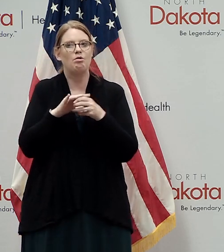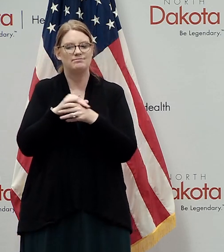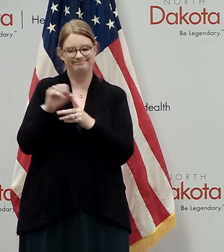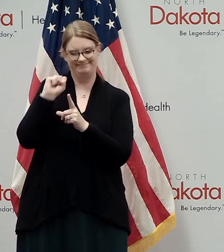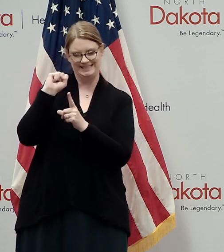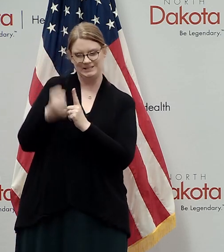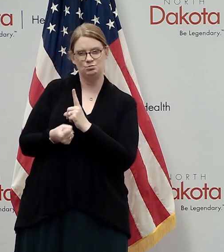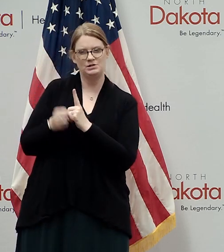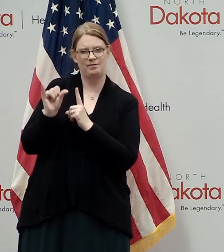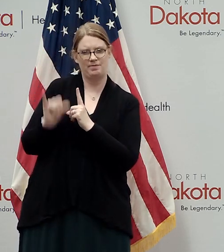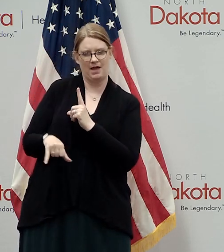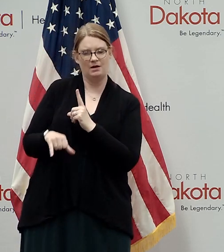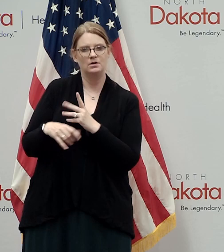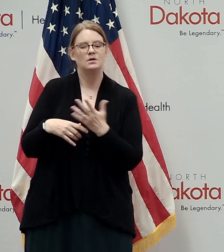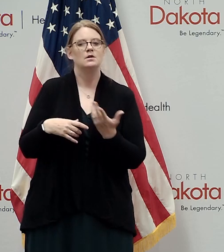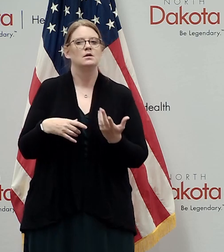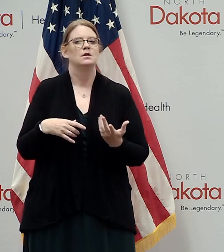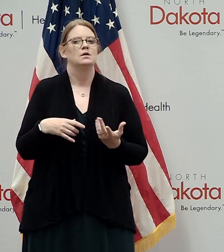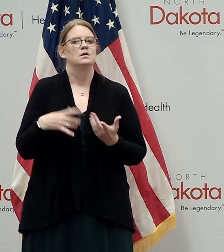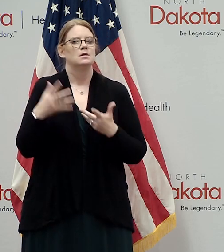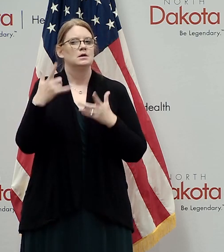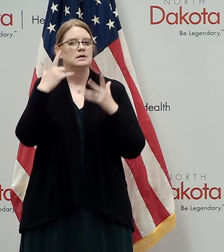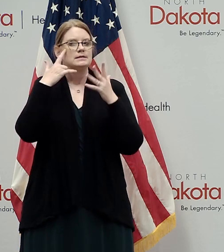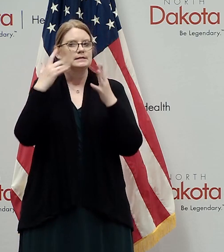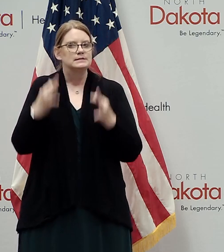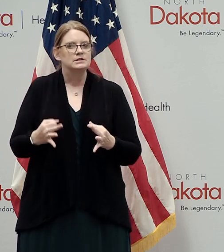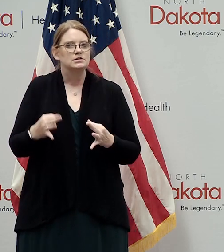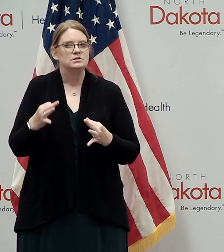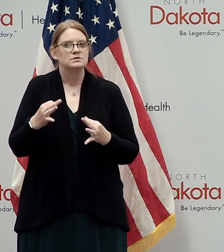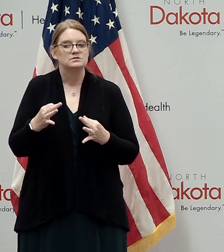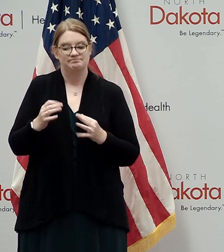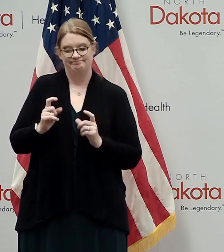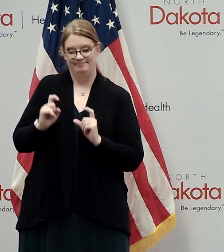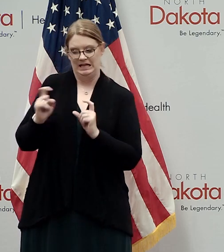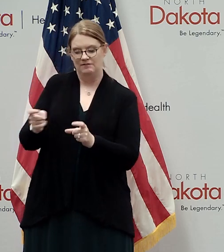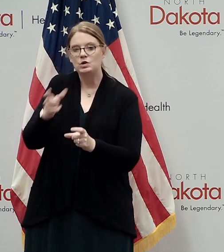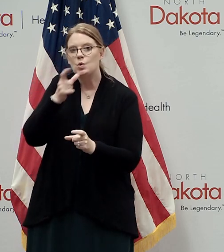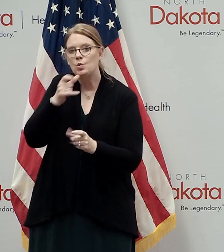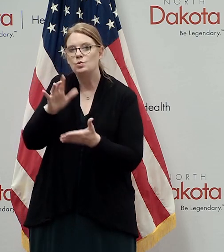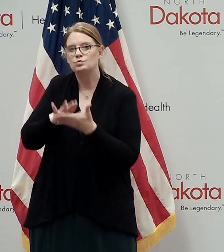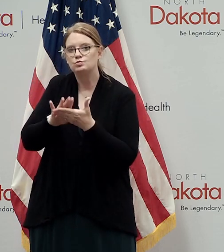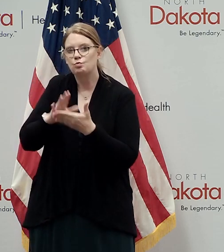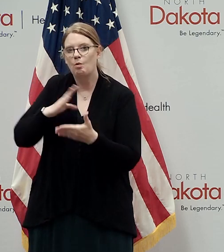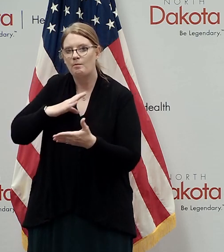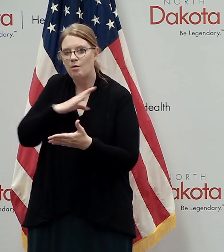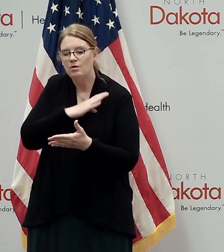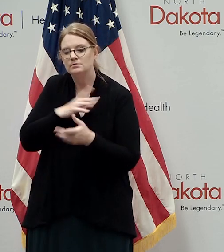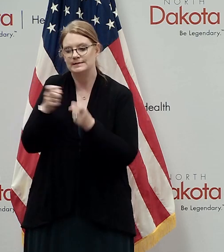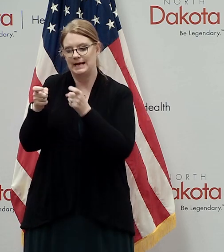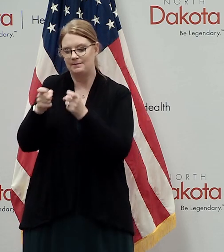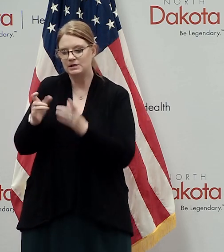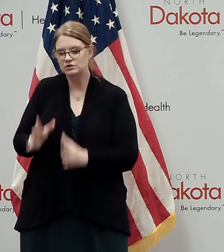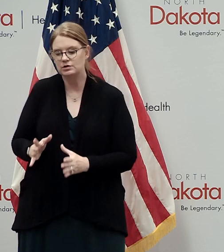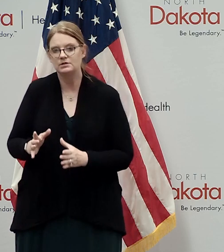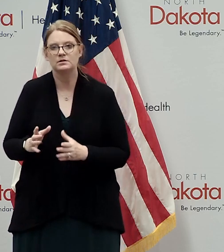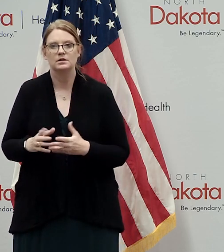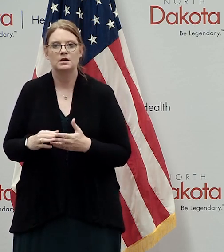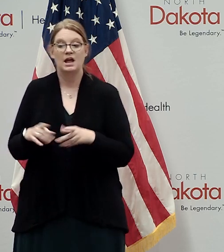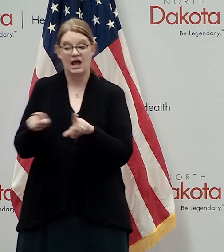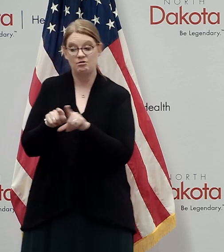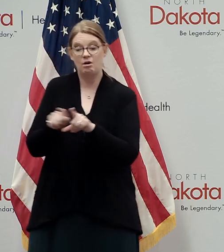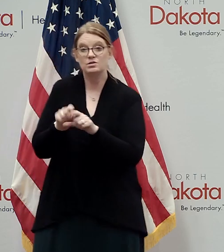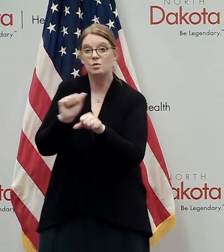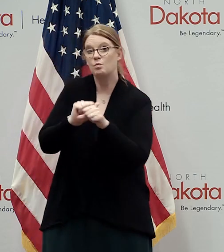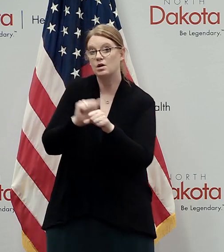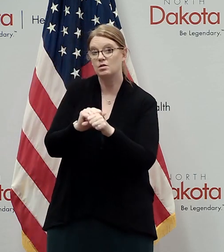conditions. It puts decisions in the hands of local school boards, administrators, in consultation with